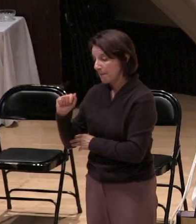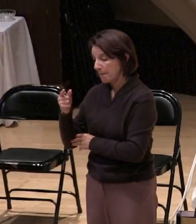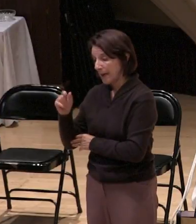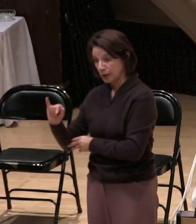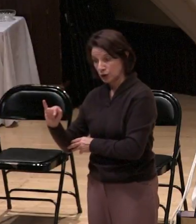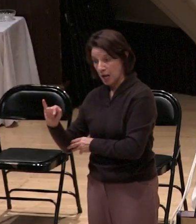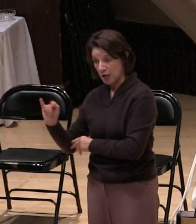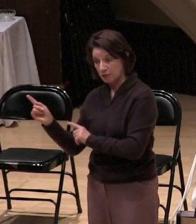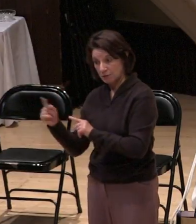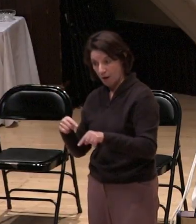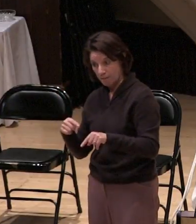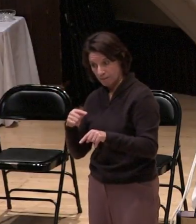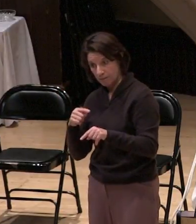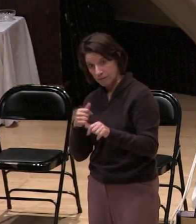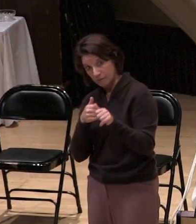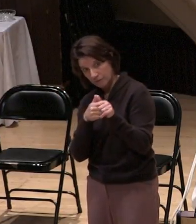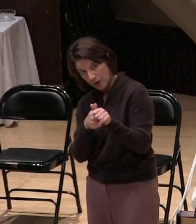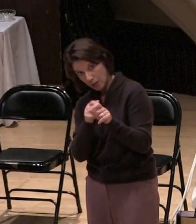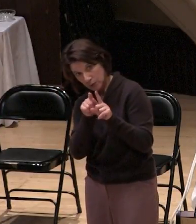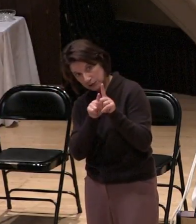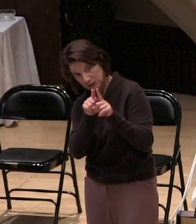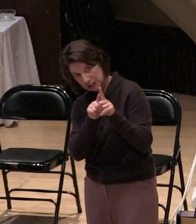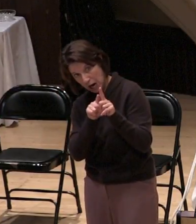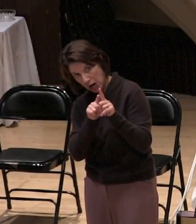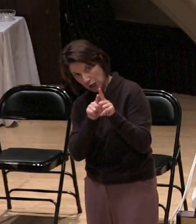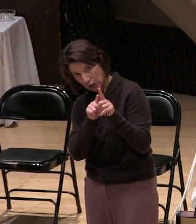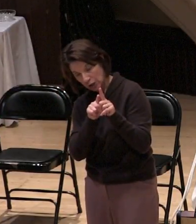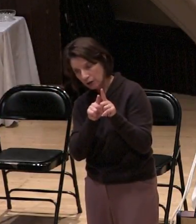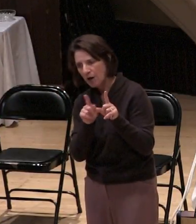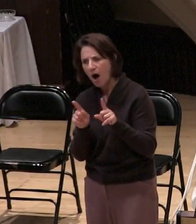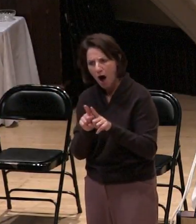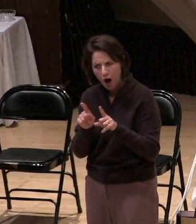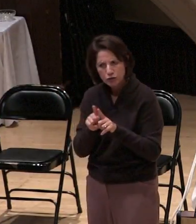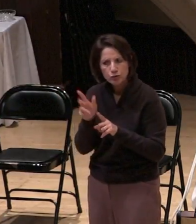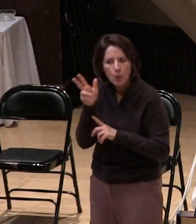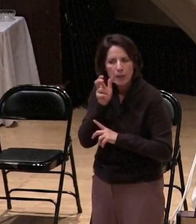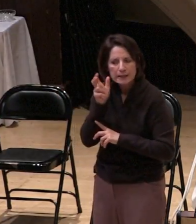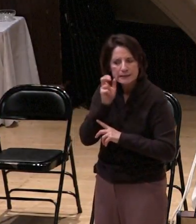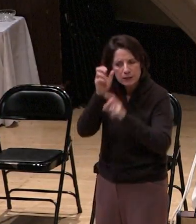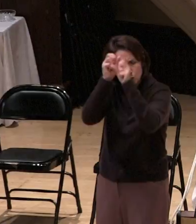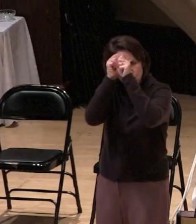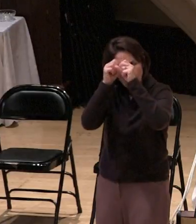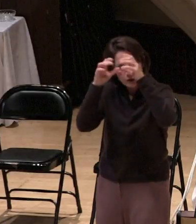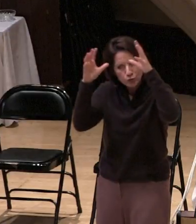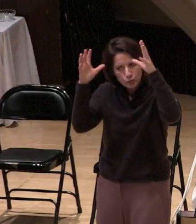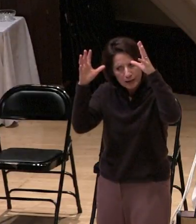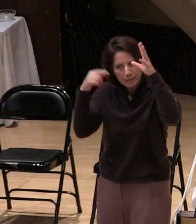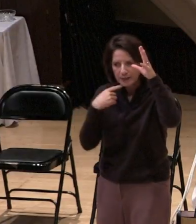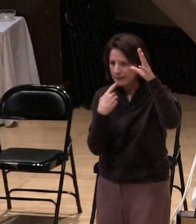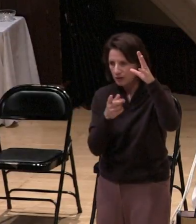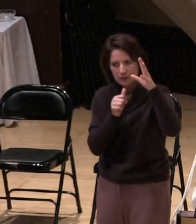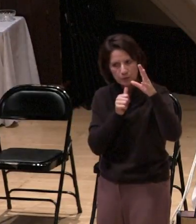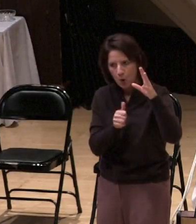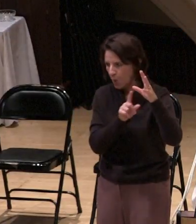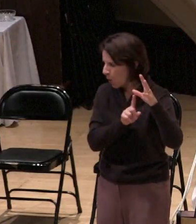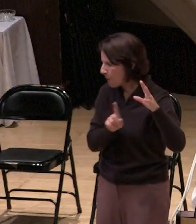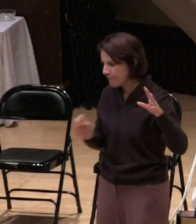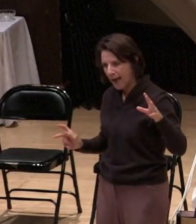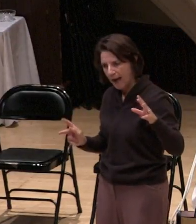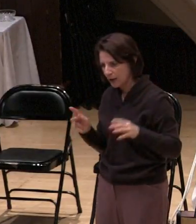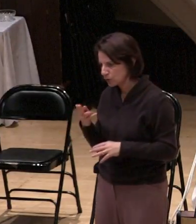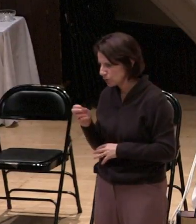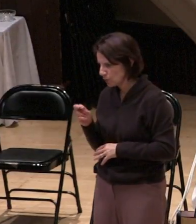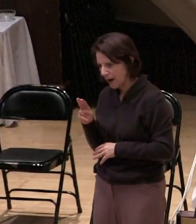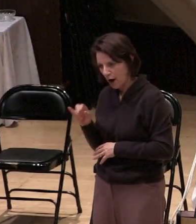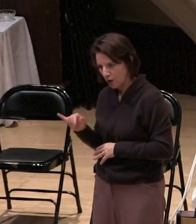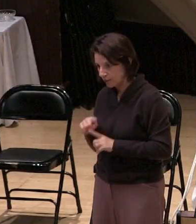following a star, and also listening to a dream that tells them not to go back to King Herod, but rather to take a